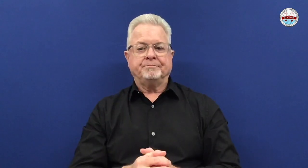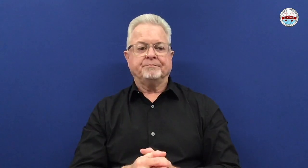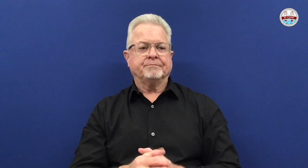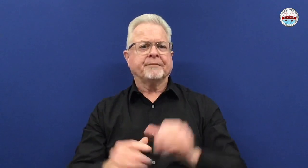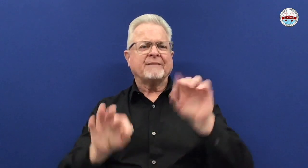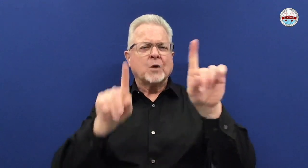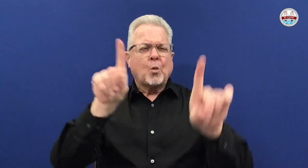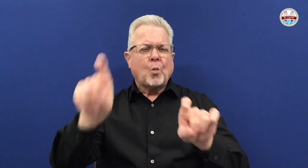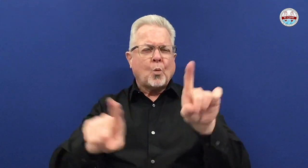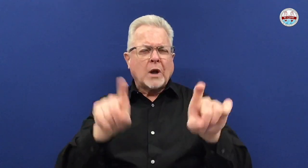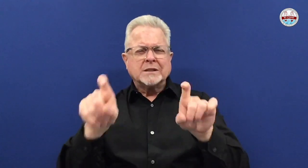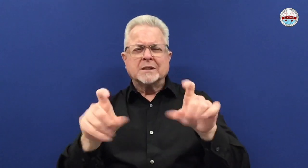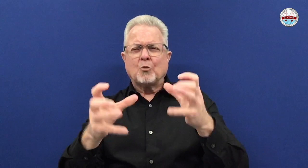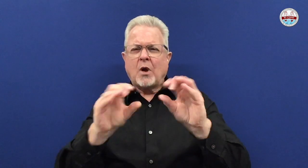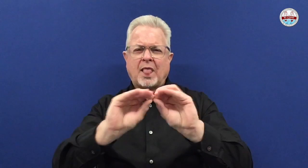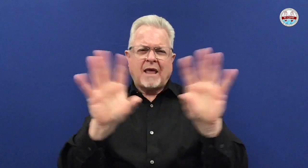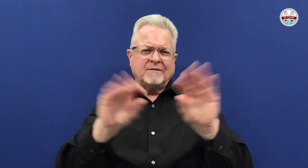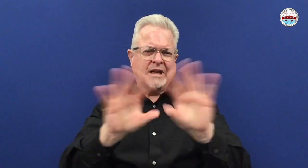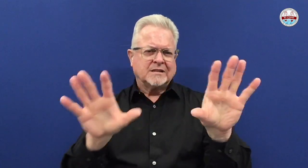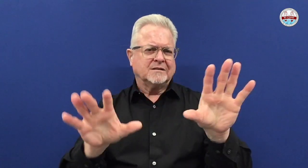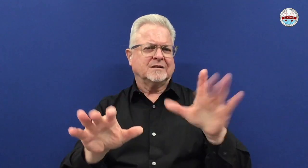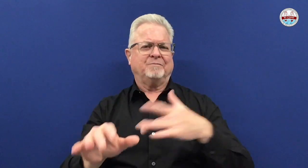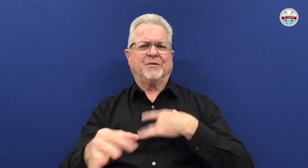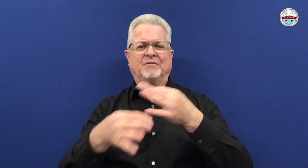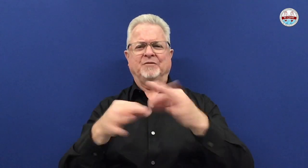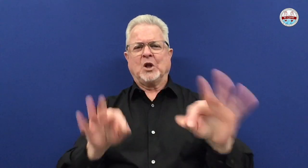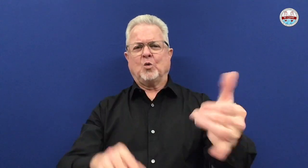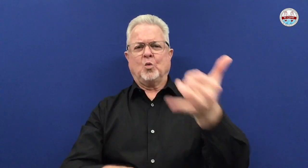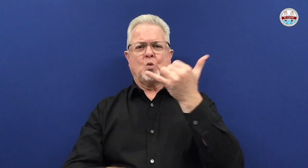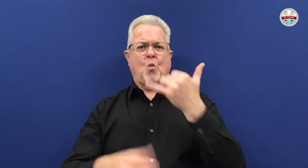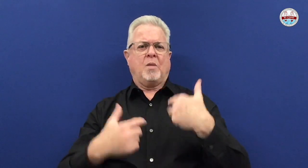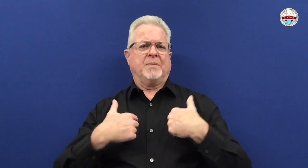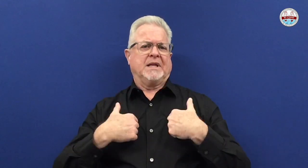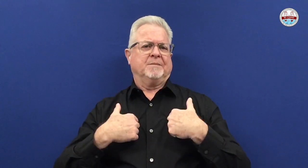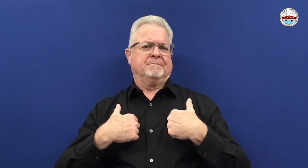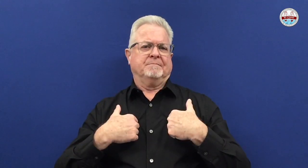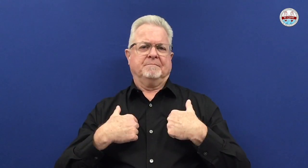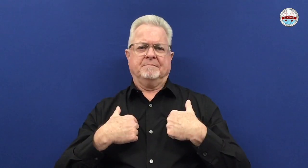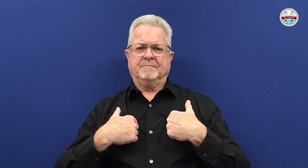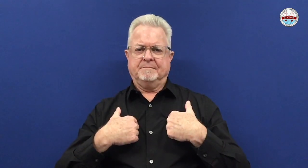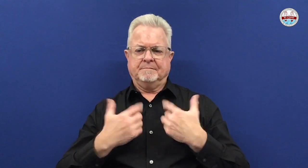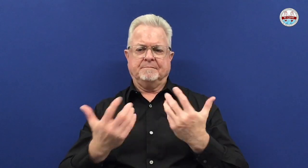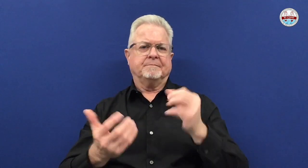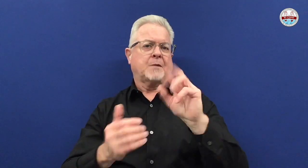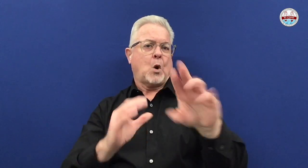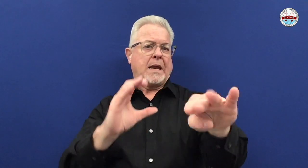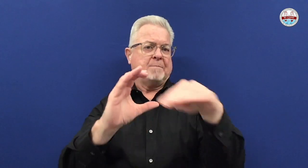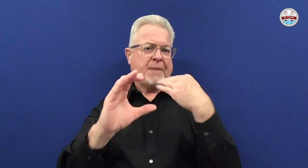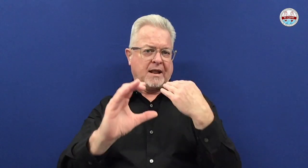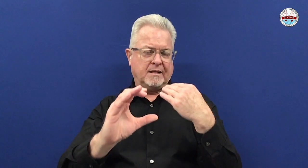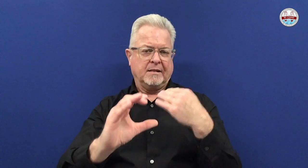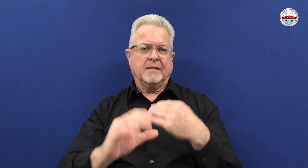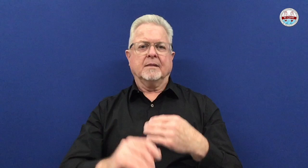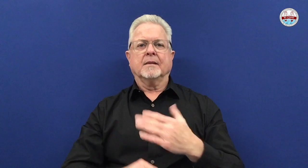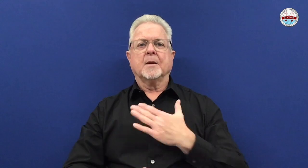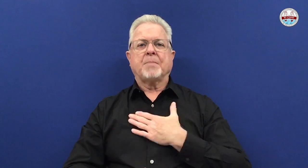in. If you have any questions or any clarification, feel free to call me anytime or send me an